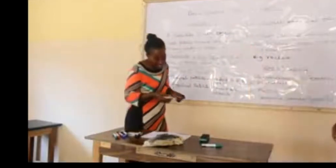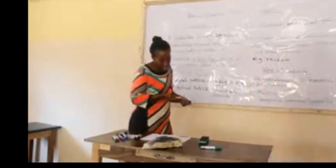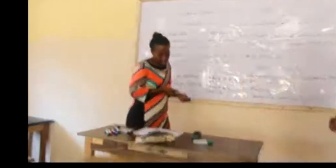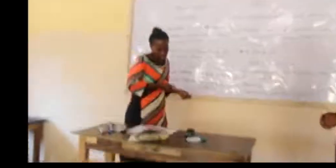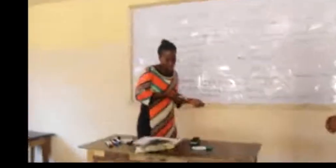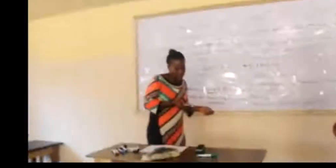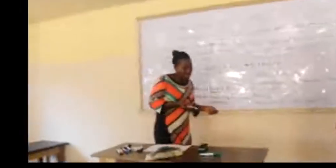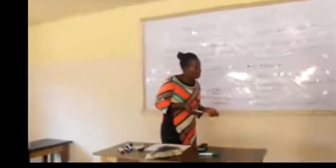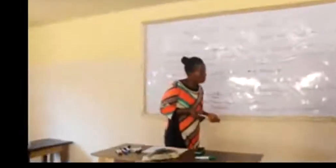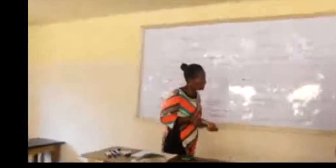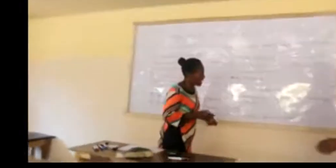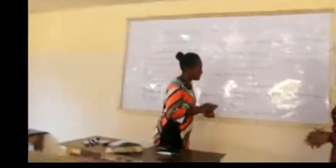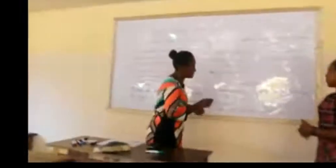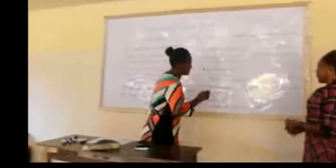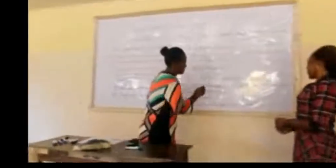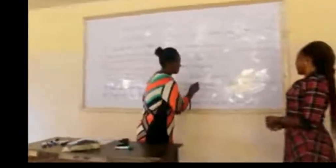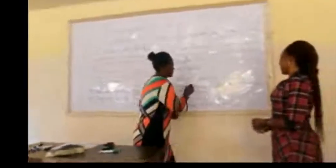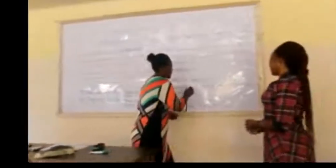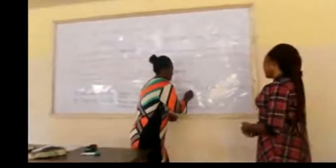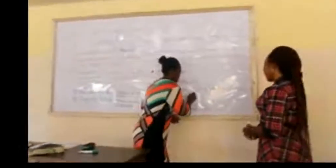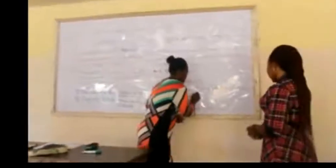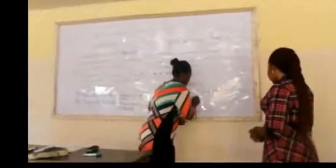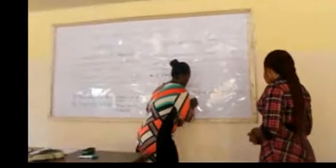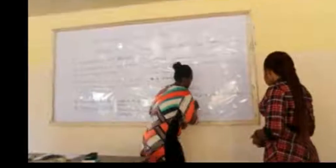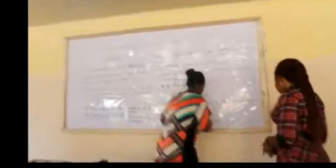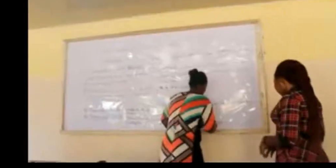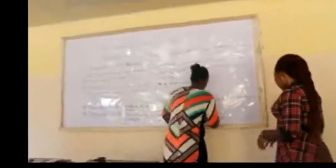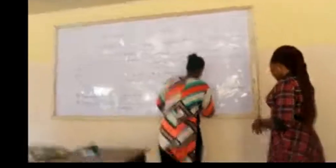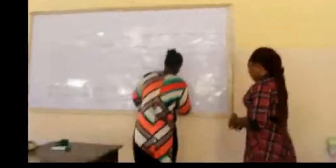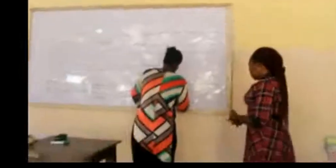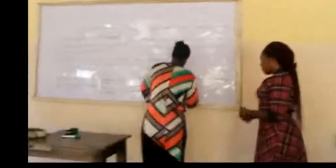satellite in a weather forecast.